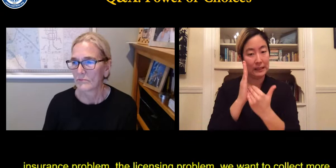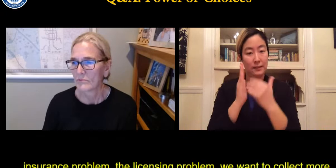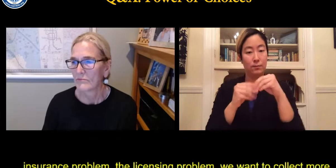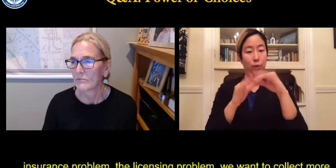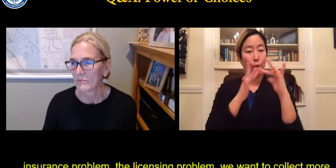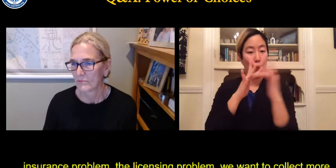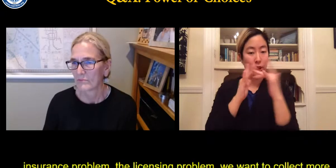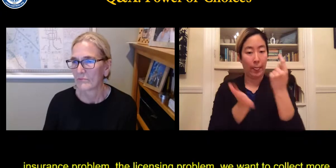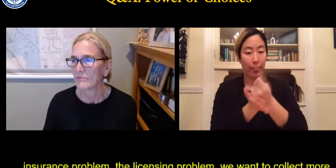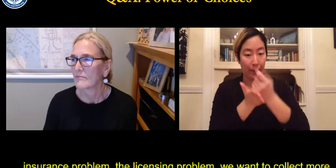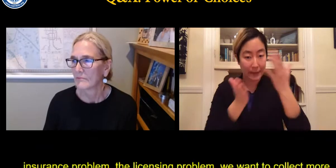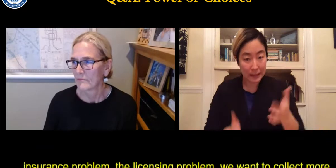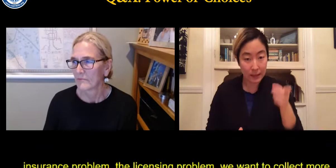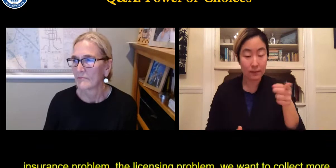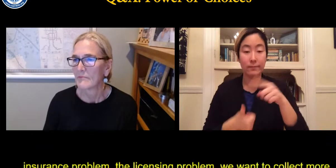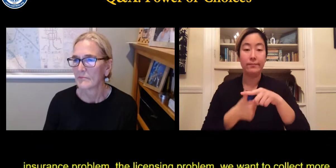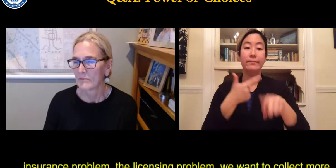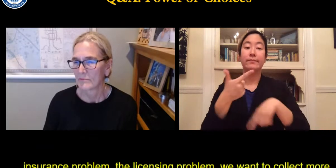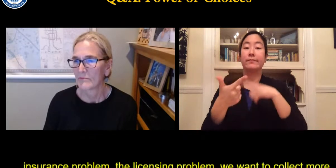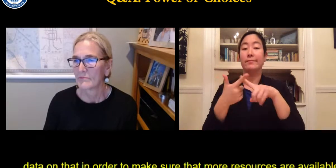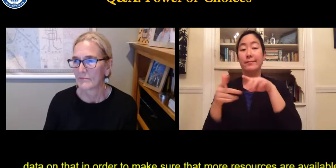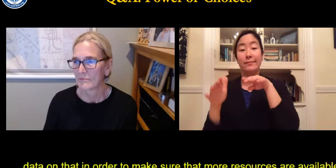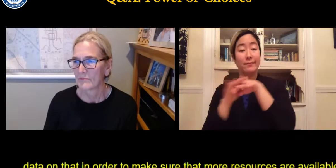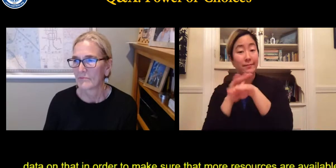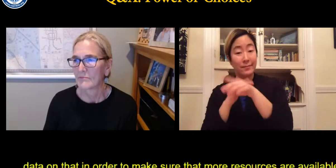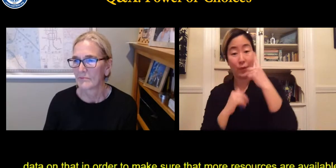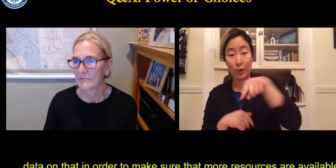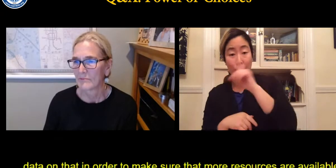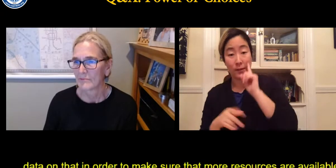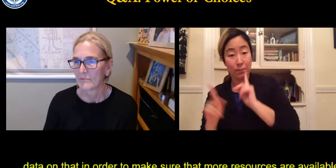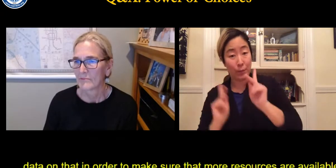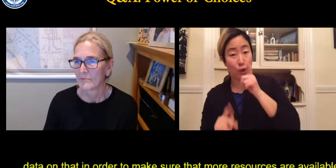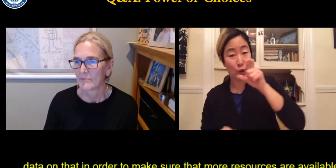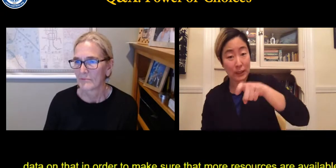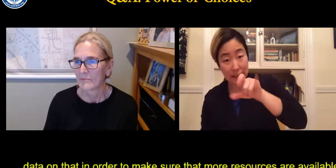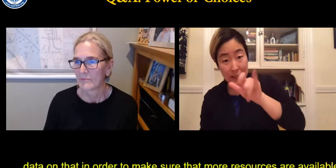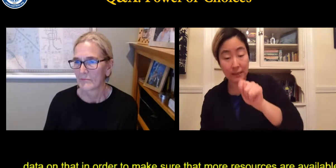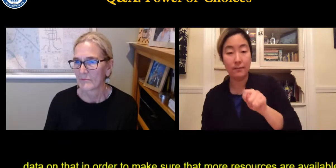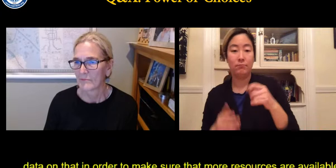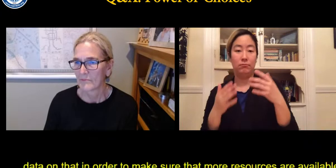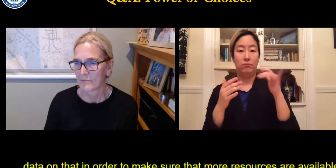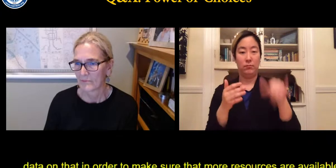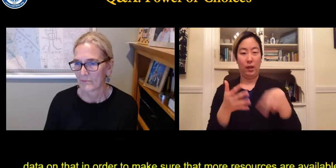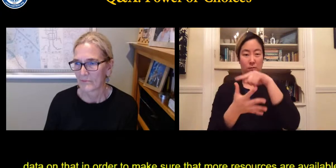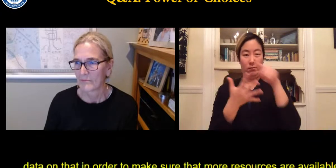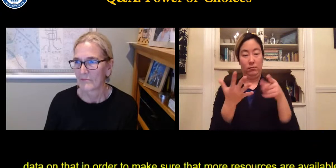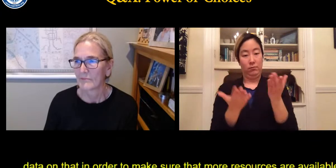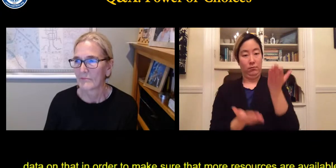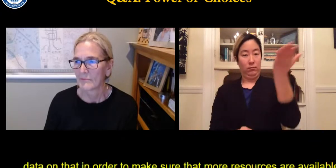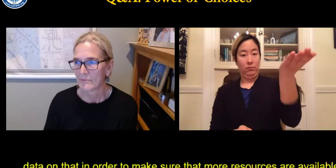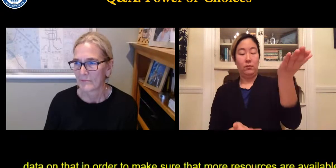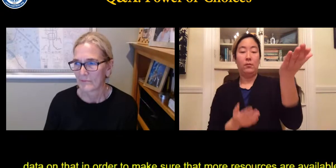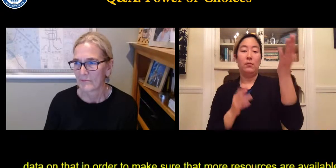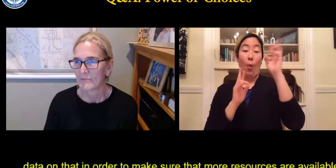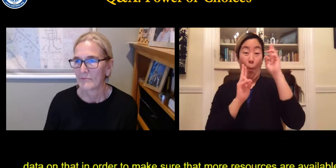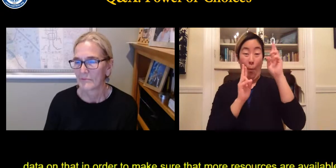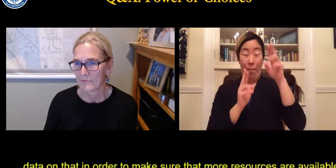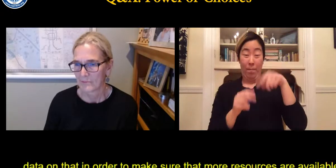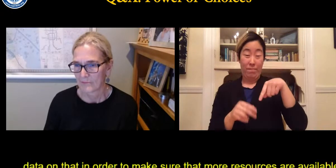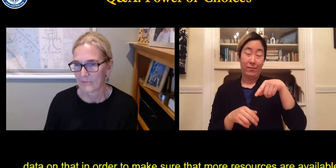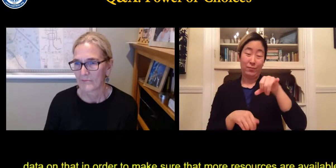could point those out and highlight those, then we can make some change. So part of that includes having insurance companies sign up deaf